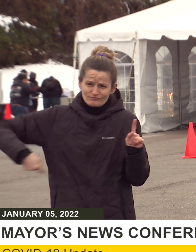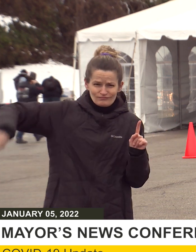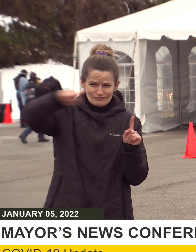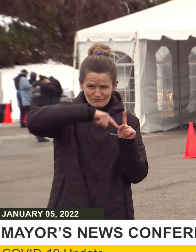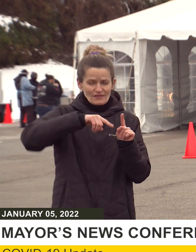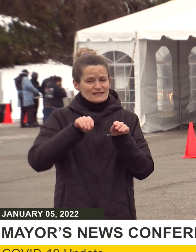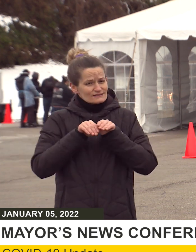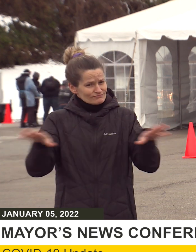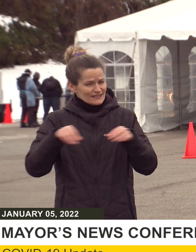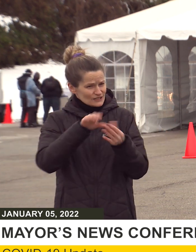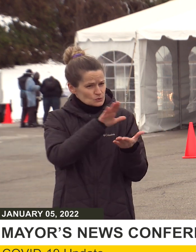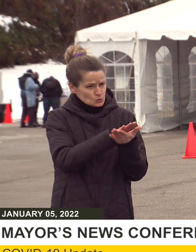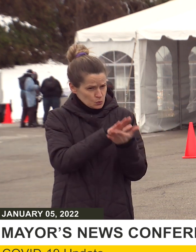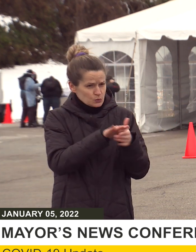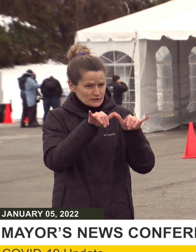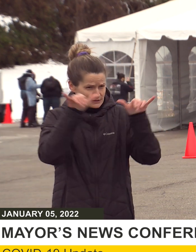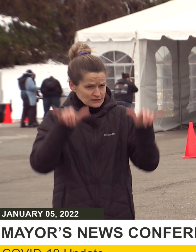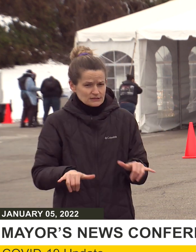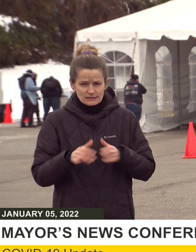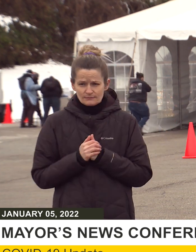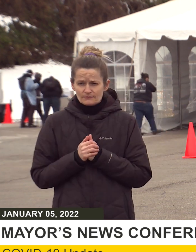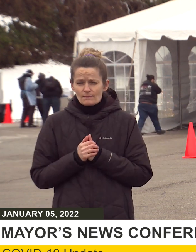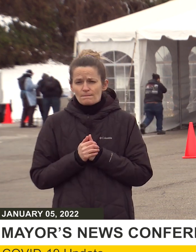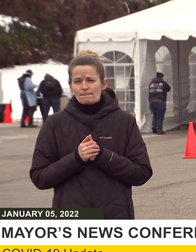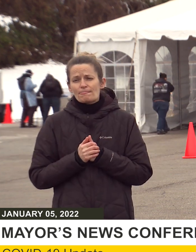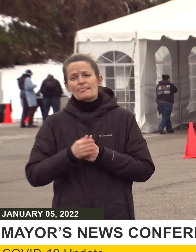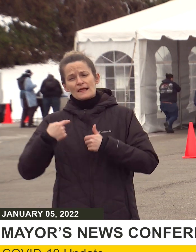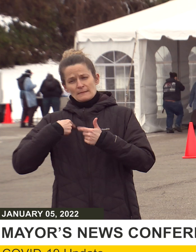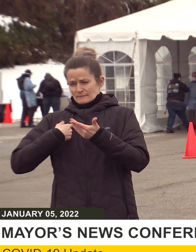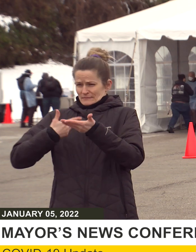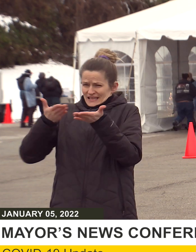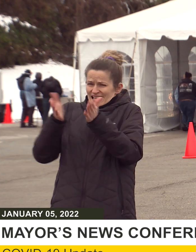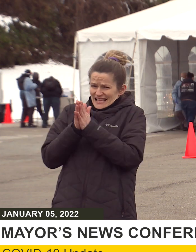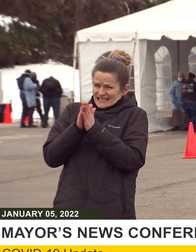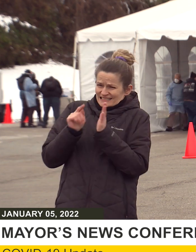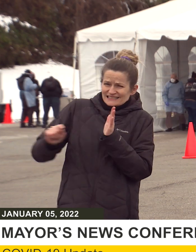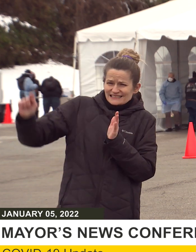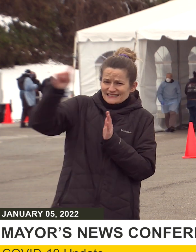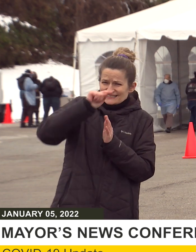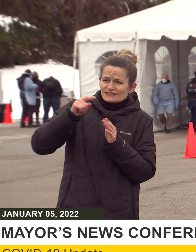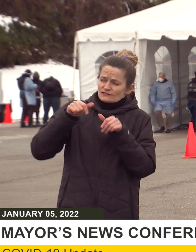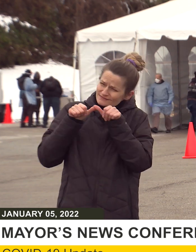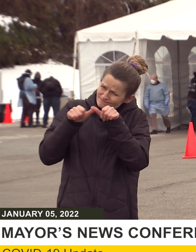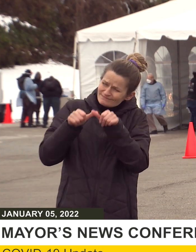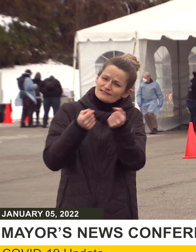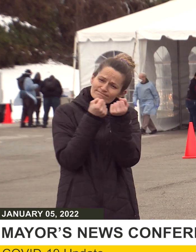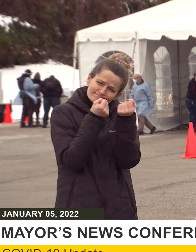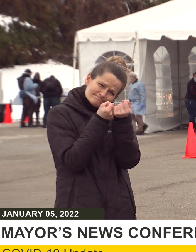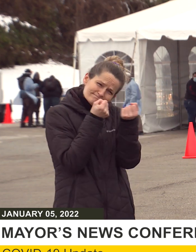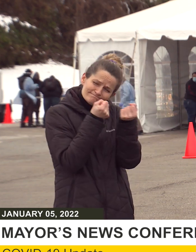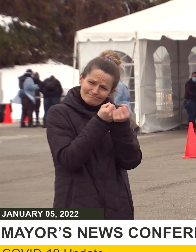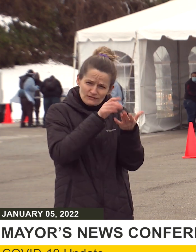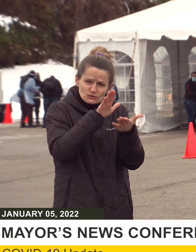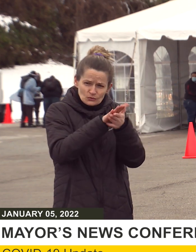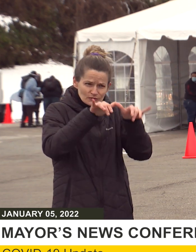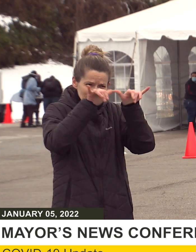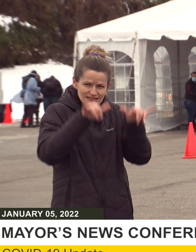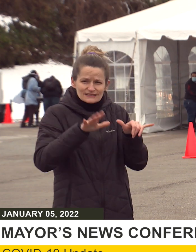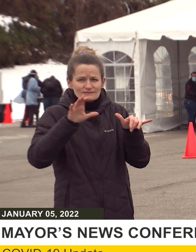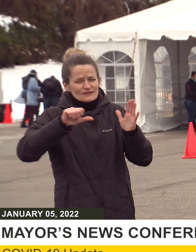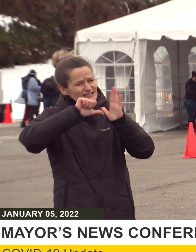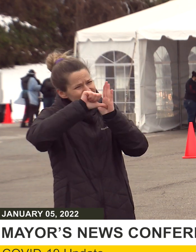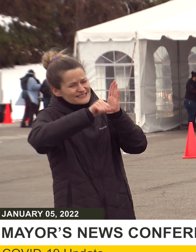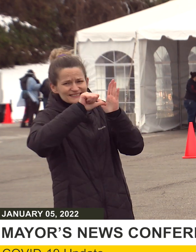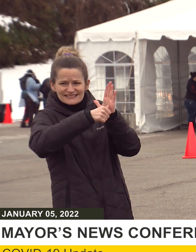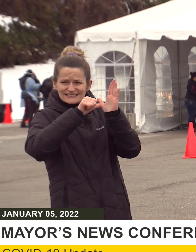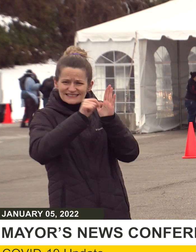and the community, I am asking that we continue to support the school system and ask them to re-emphasize masking, cohorting,